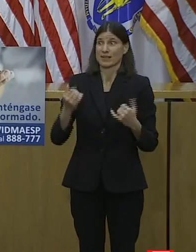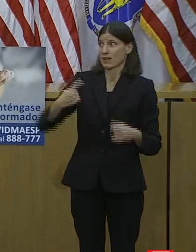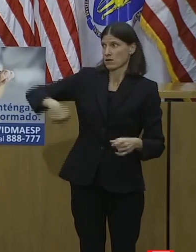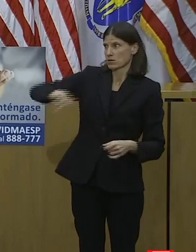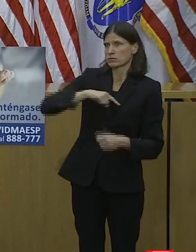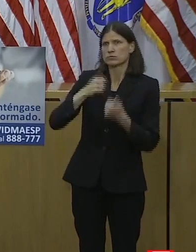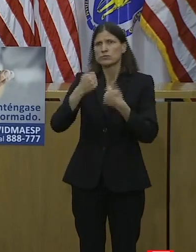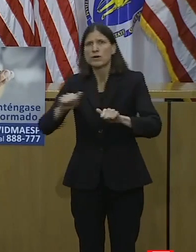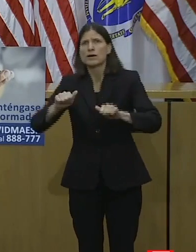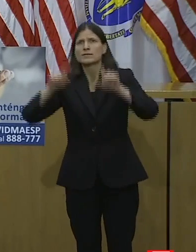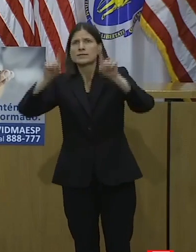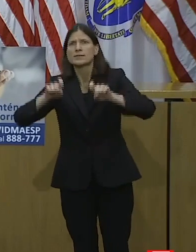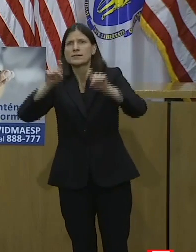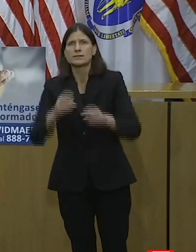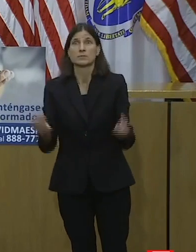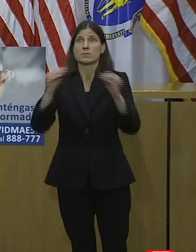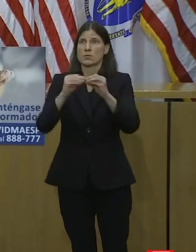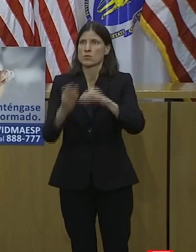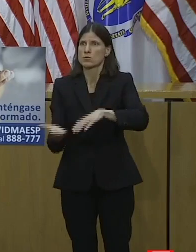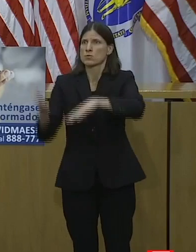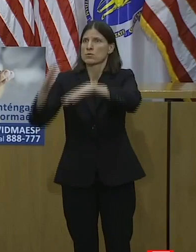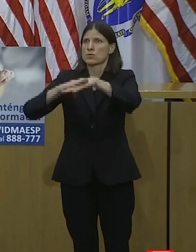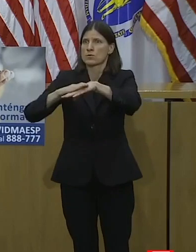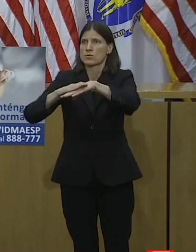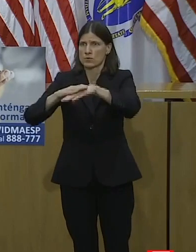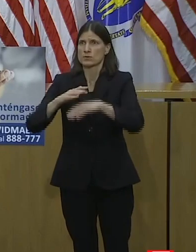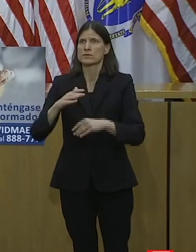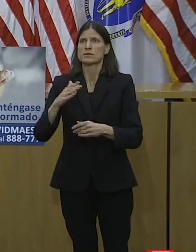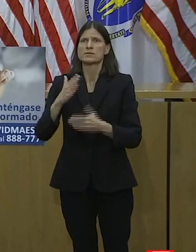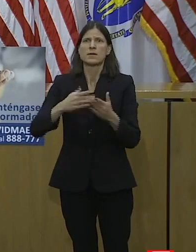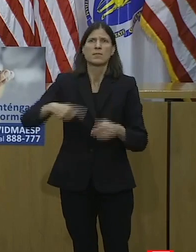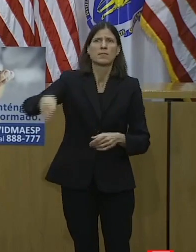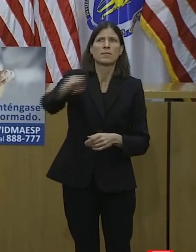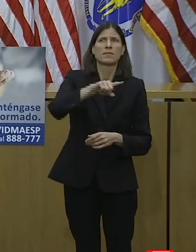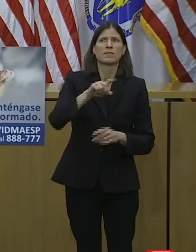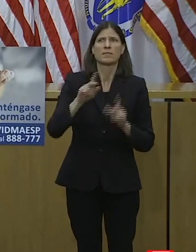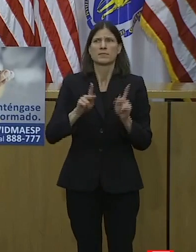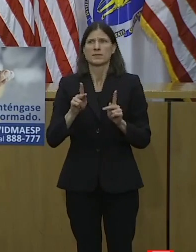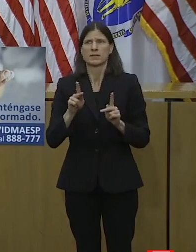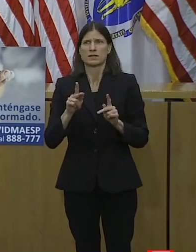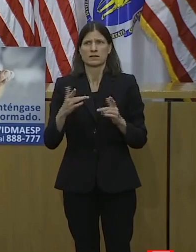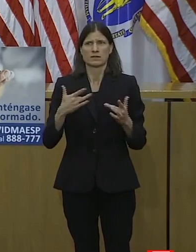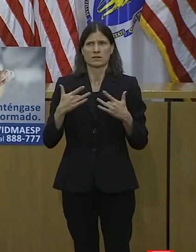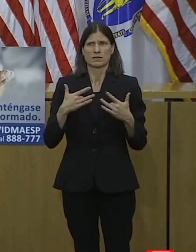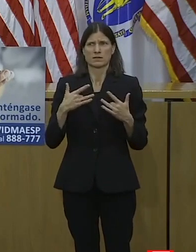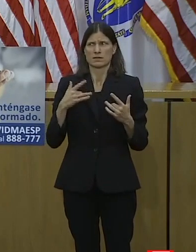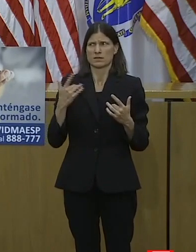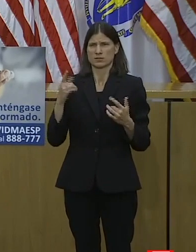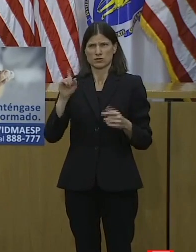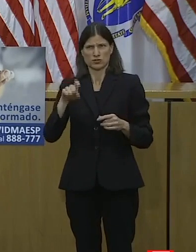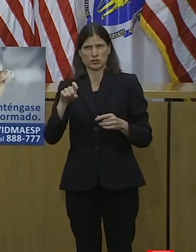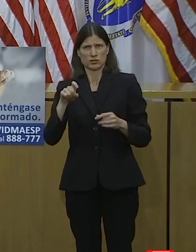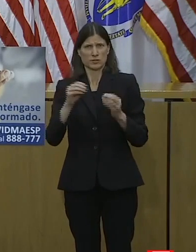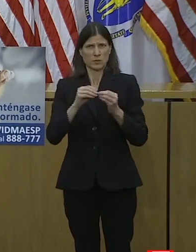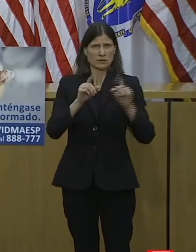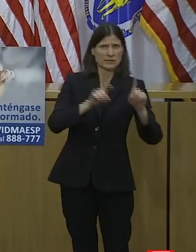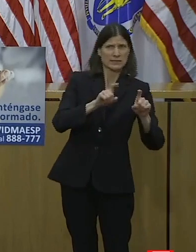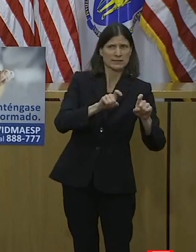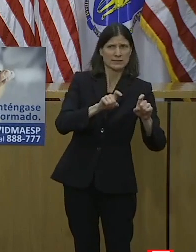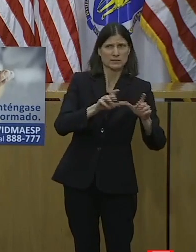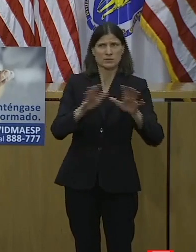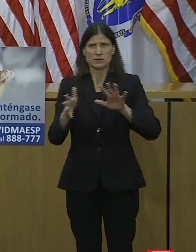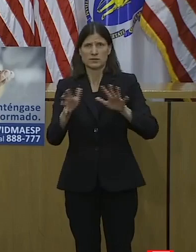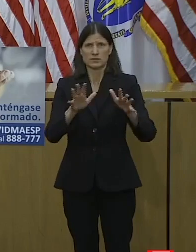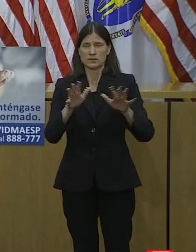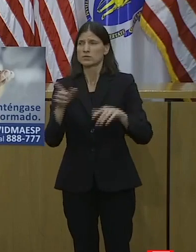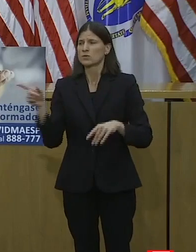of coronavirus. Many of these cities and towns reported this information directly to their residents. As is standard public